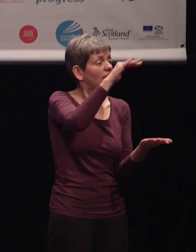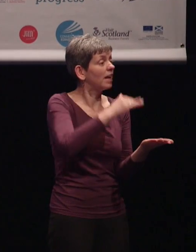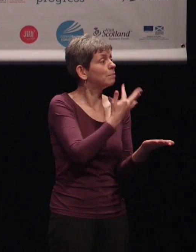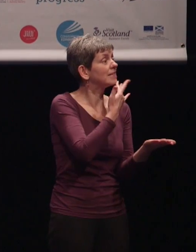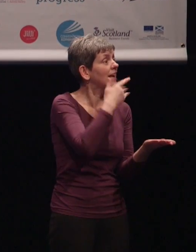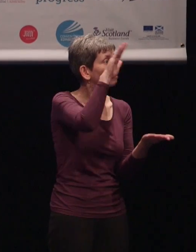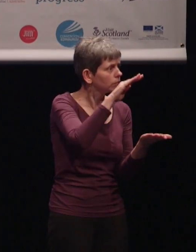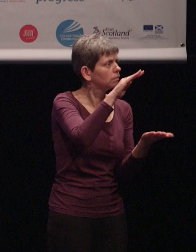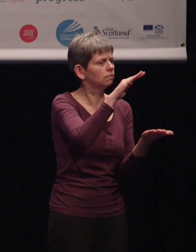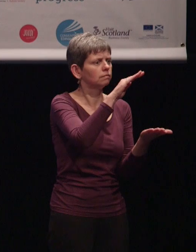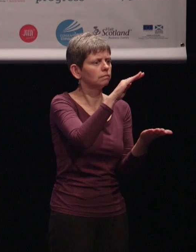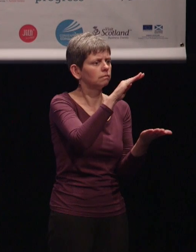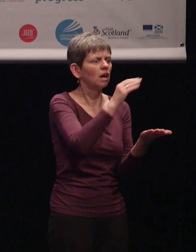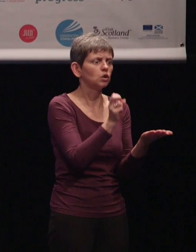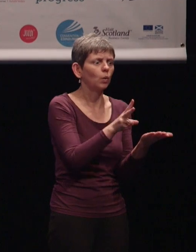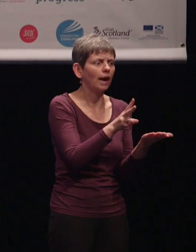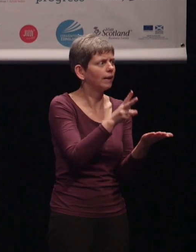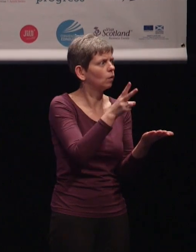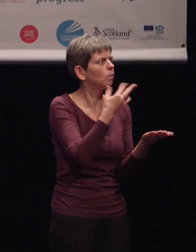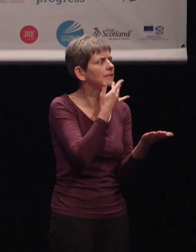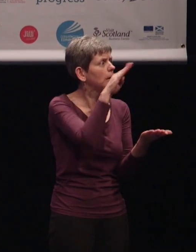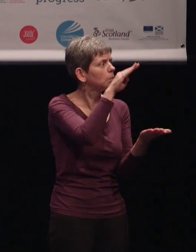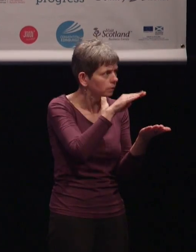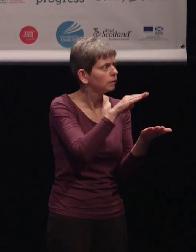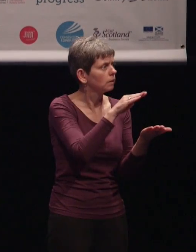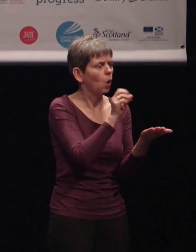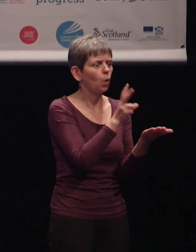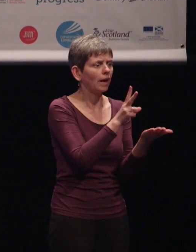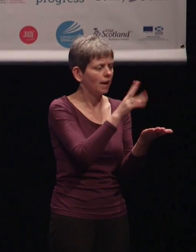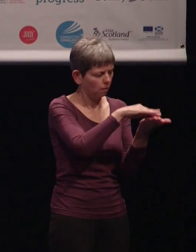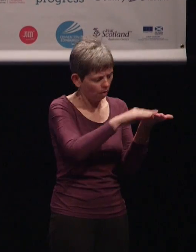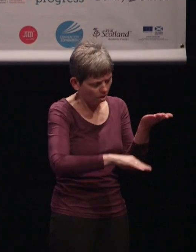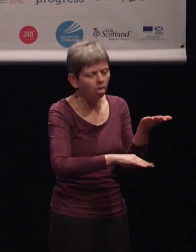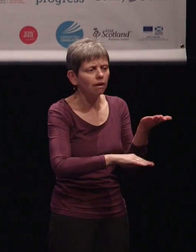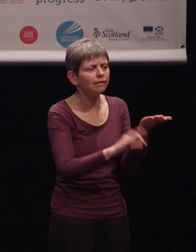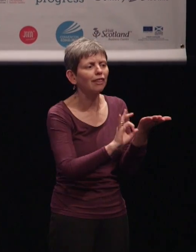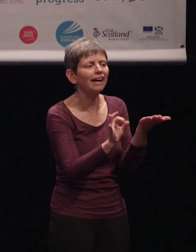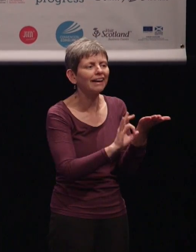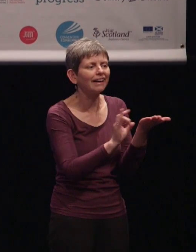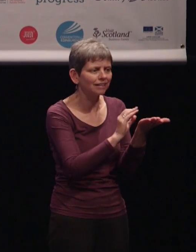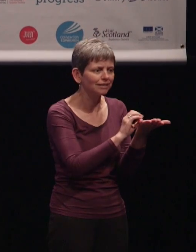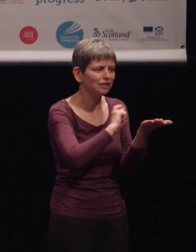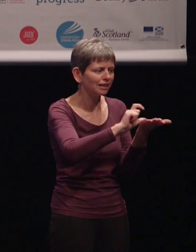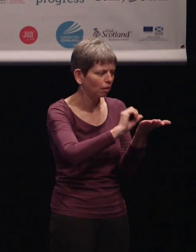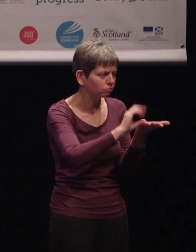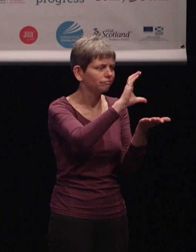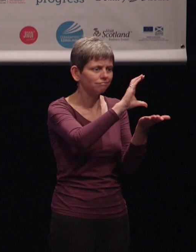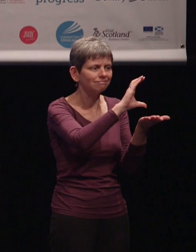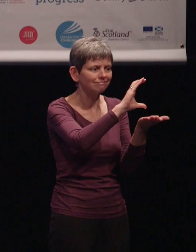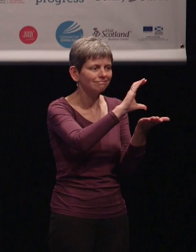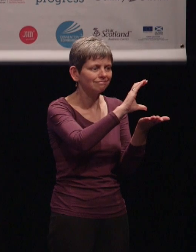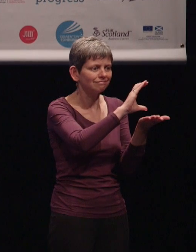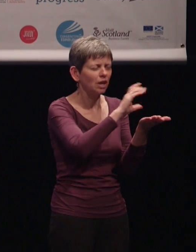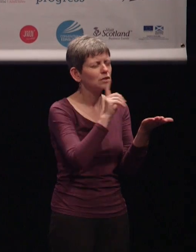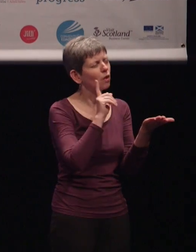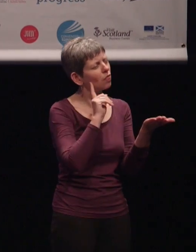do a withdrawal now and then without overdrawing the account. So that's a picture I have when I work as a